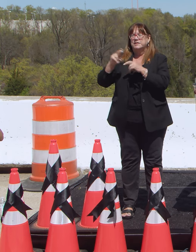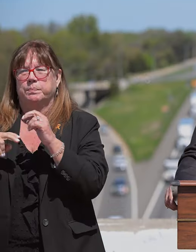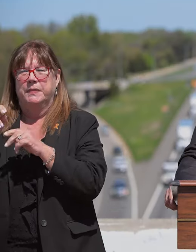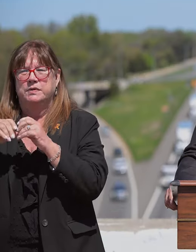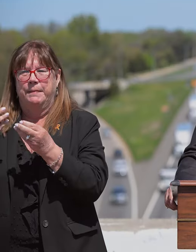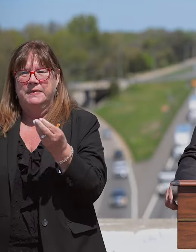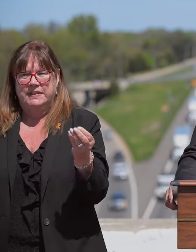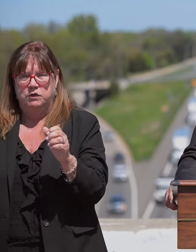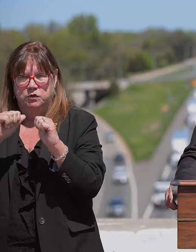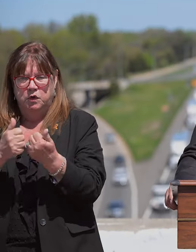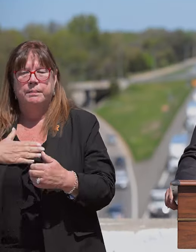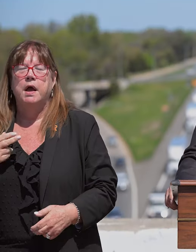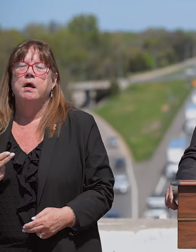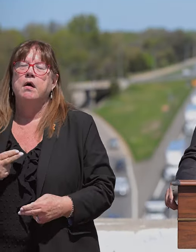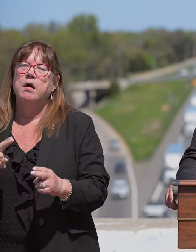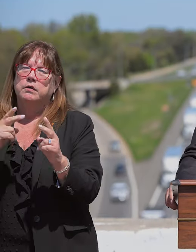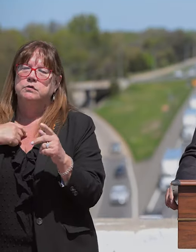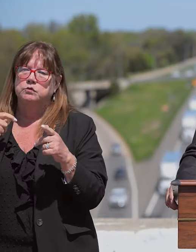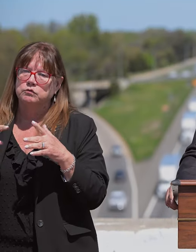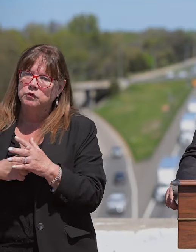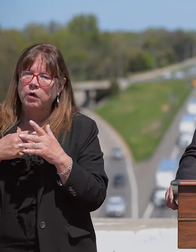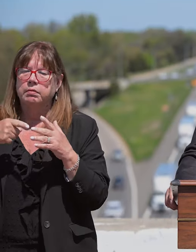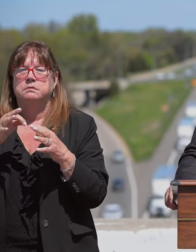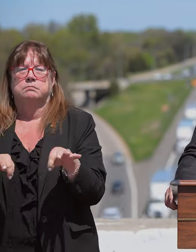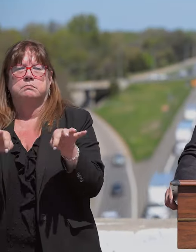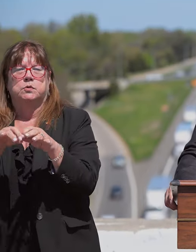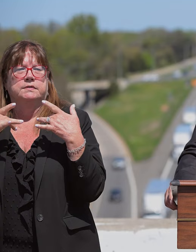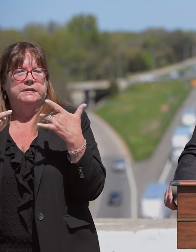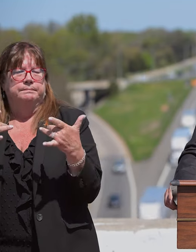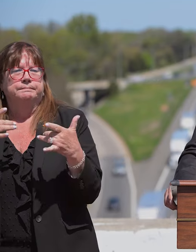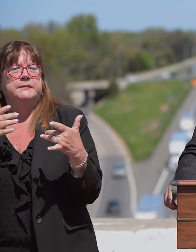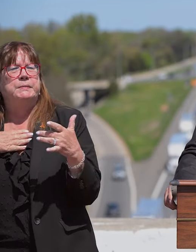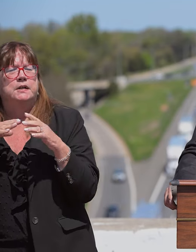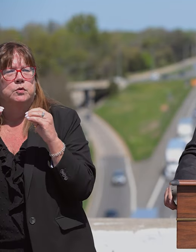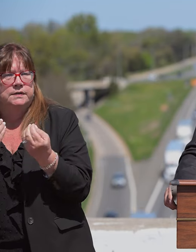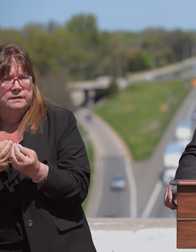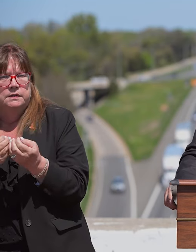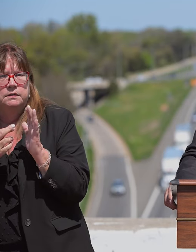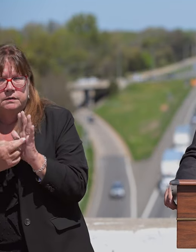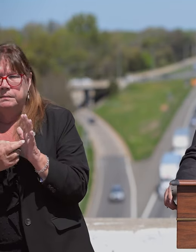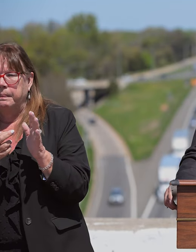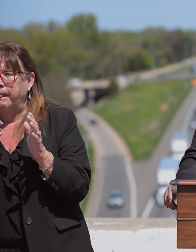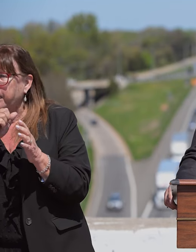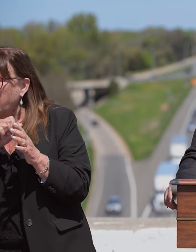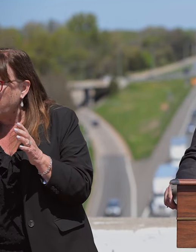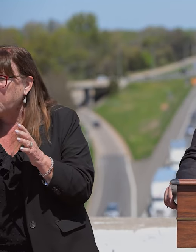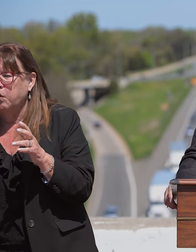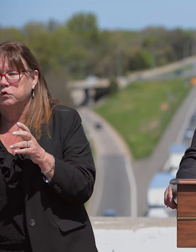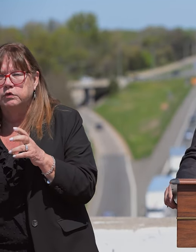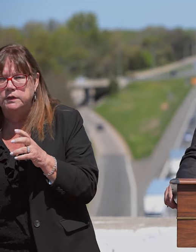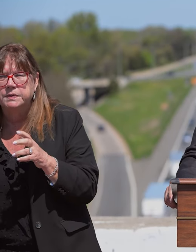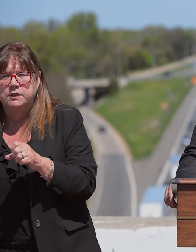Association. And it's my honor to kick off this important event. My organization represents all